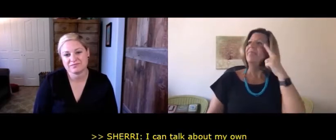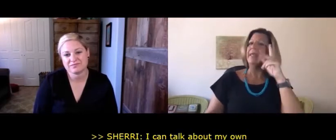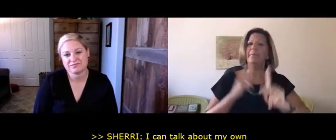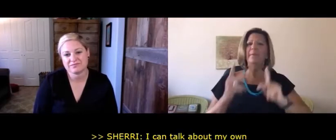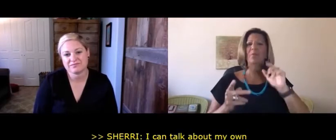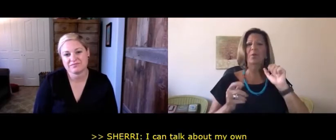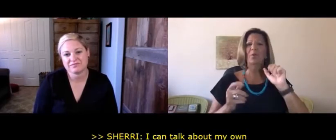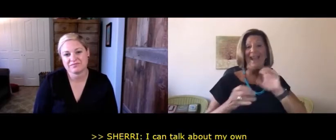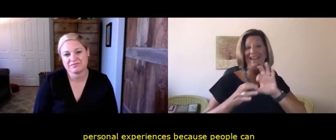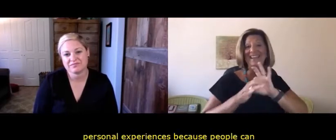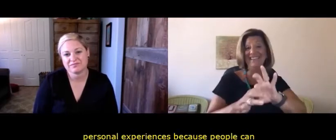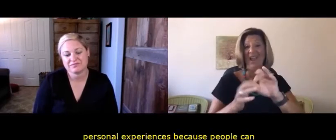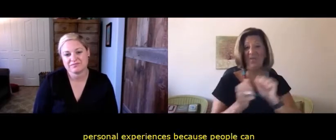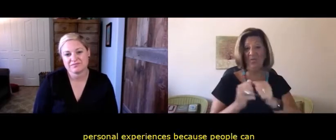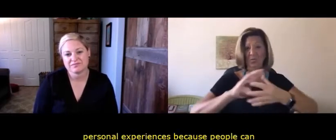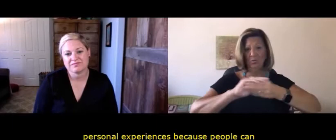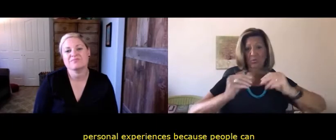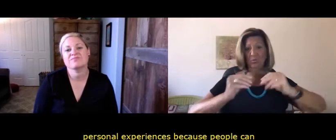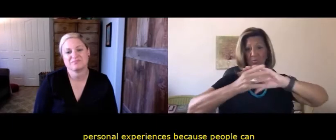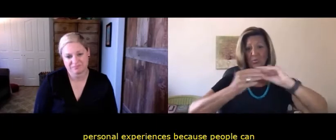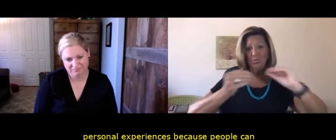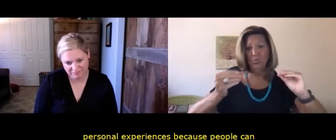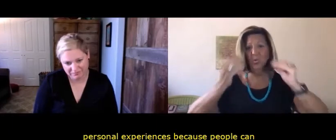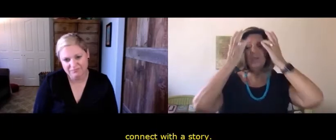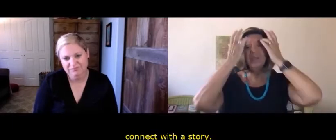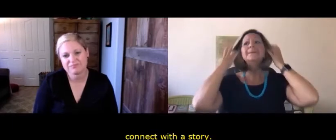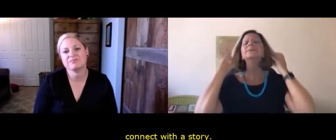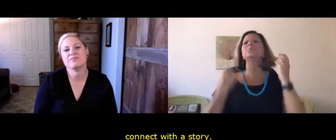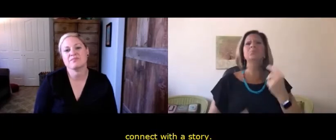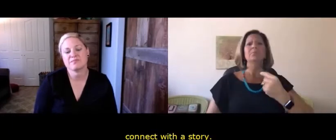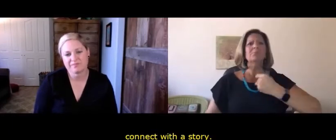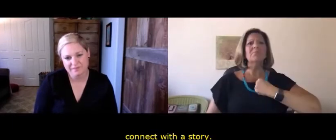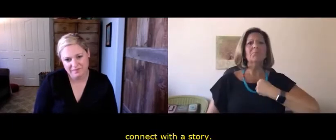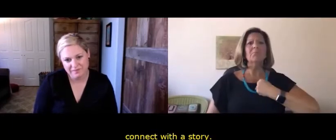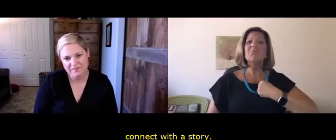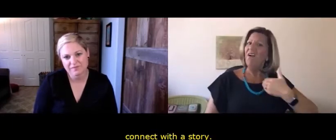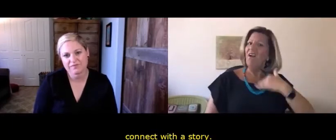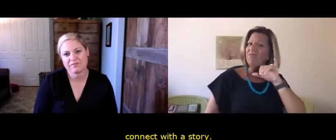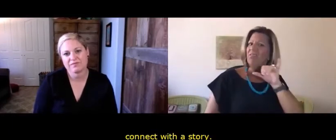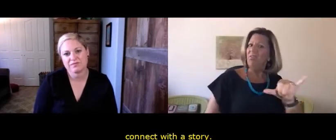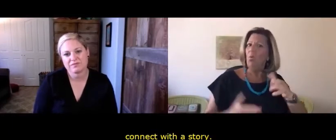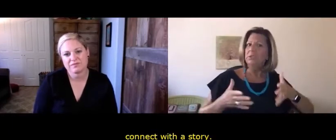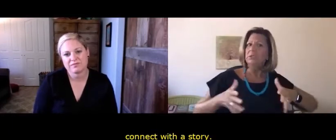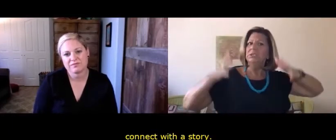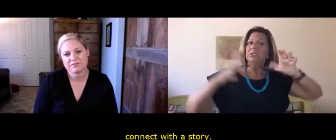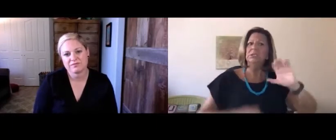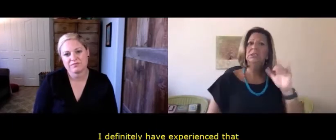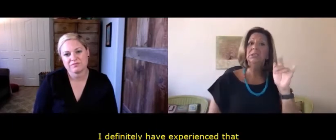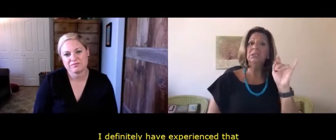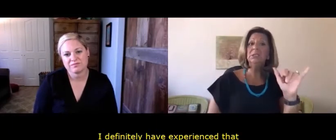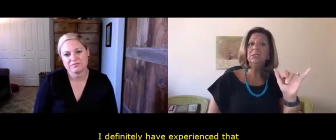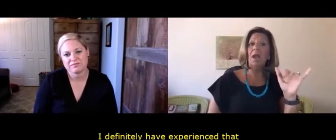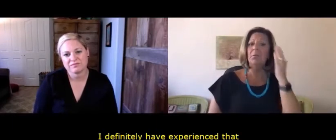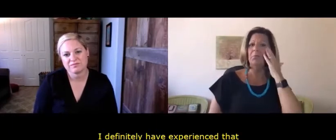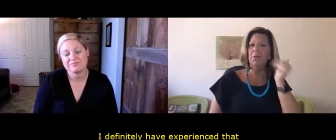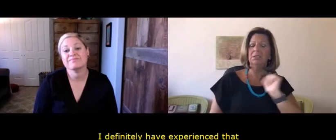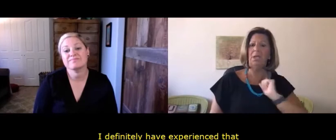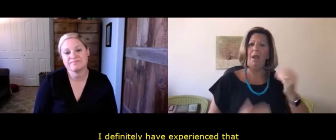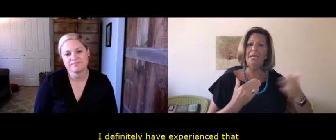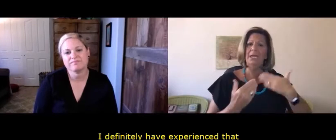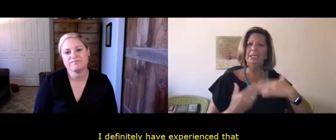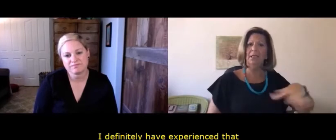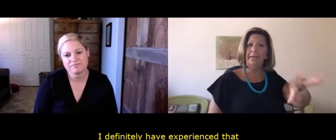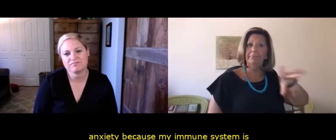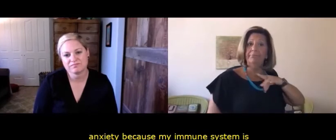I can talk about my own personal experiences because people can connect with a story. I definitely